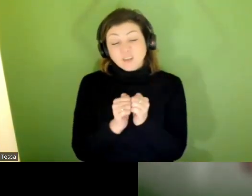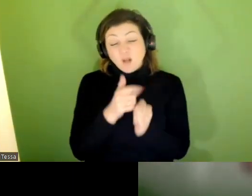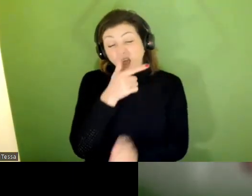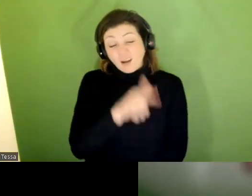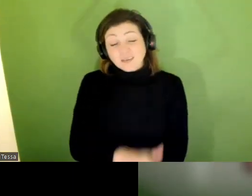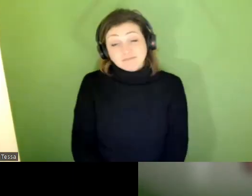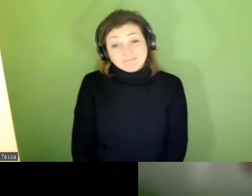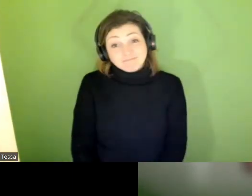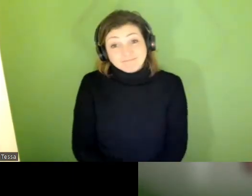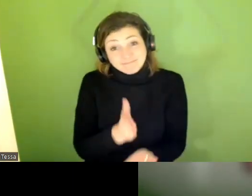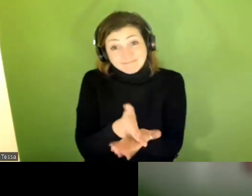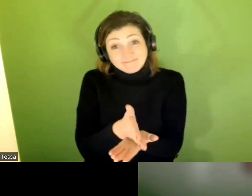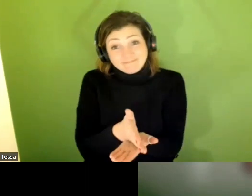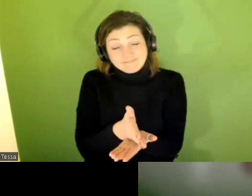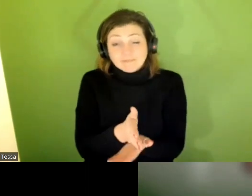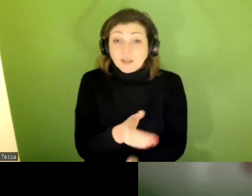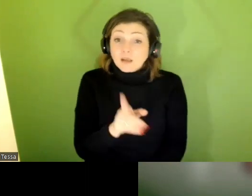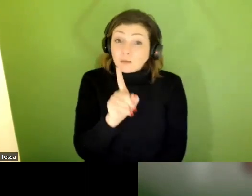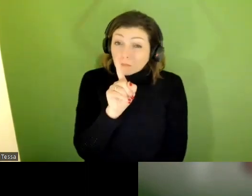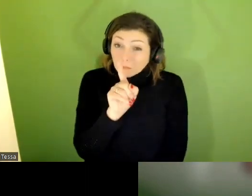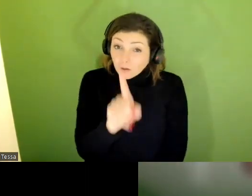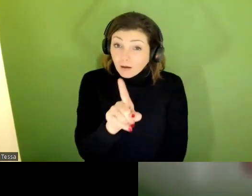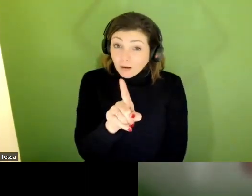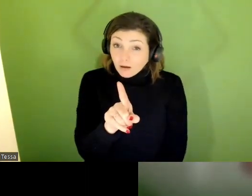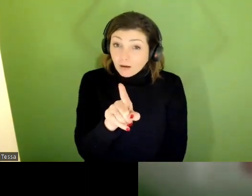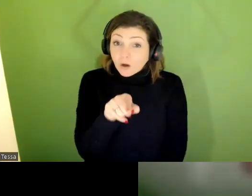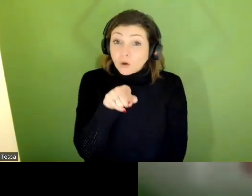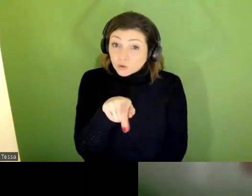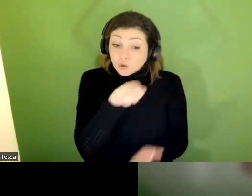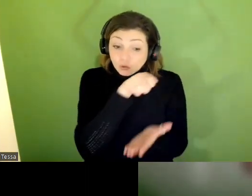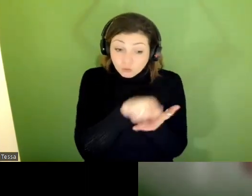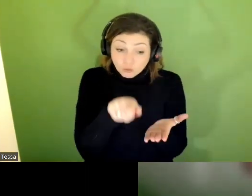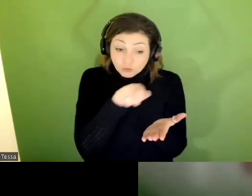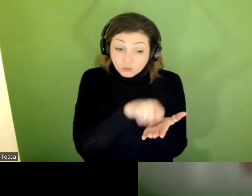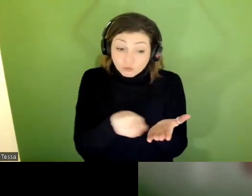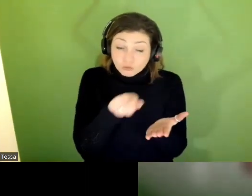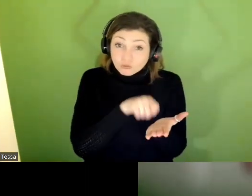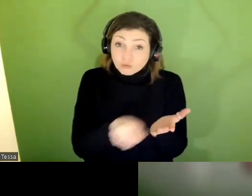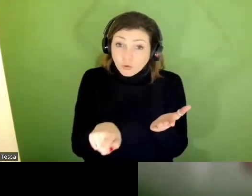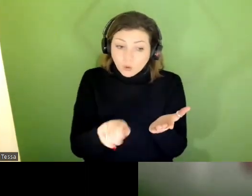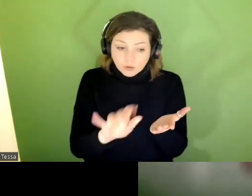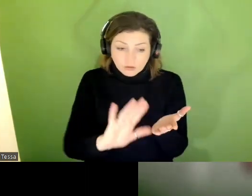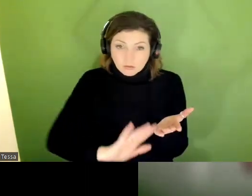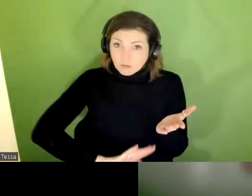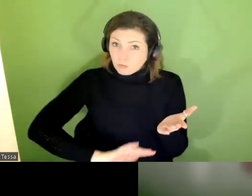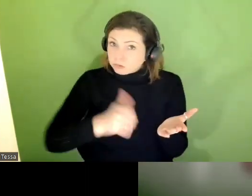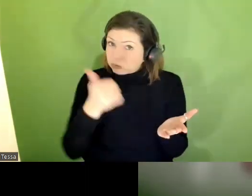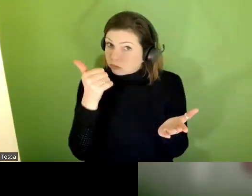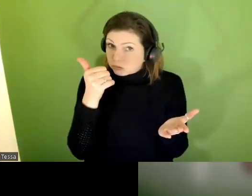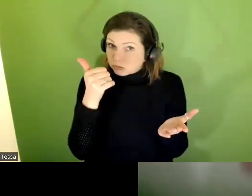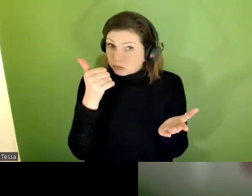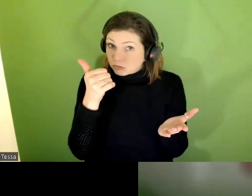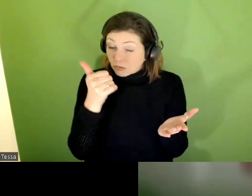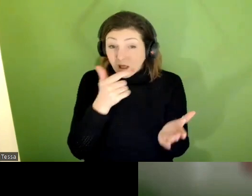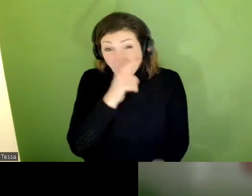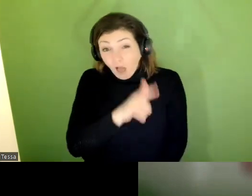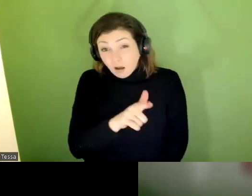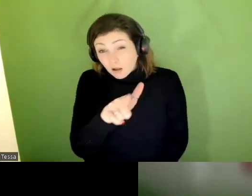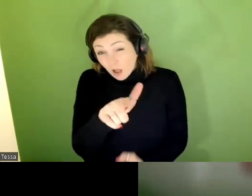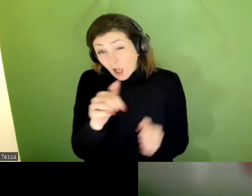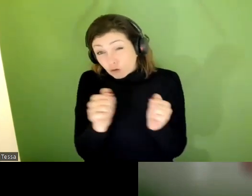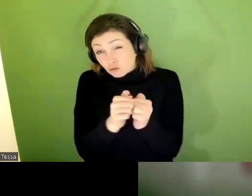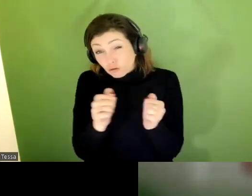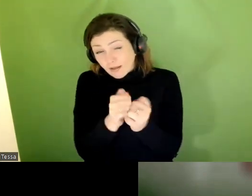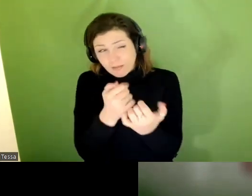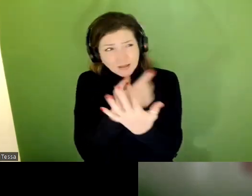also I think you did write it so they would come, because you were also, alongside the luck, which I absolutely agree, there are great